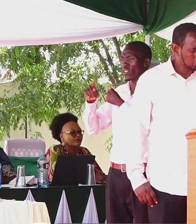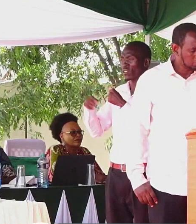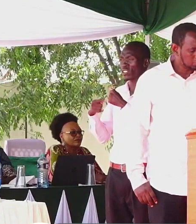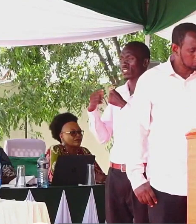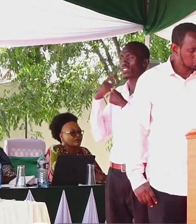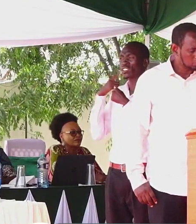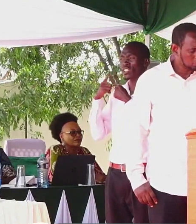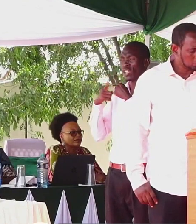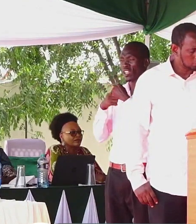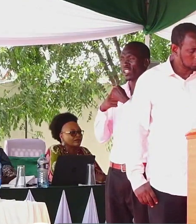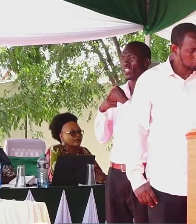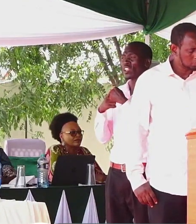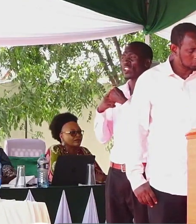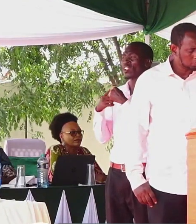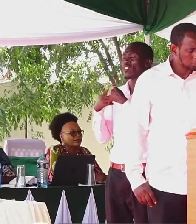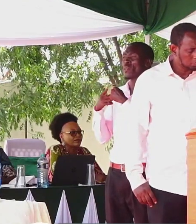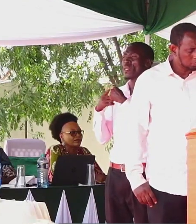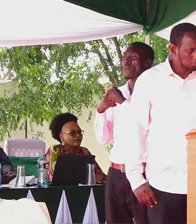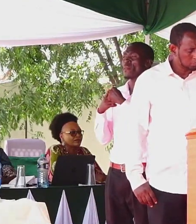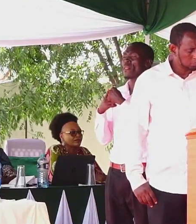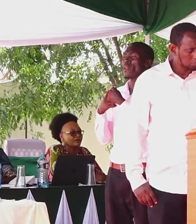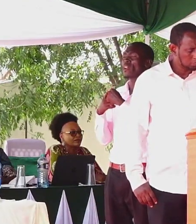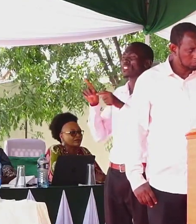9,630 boys, and we have